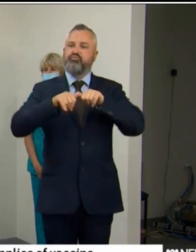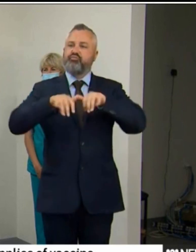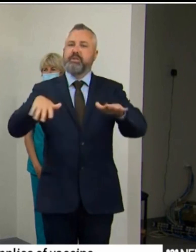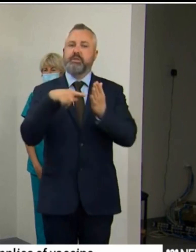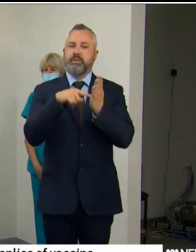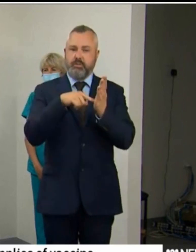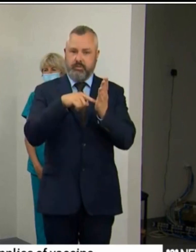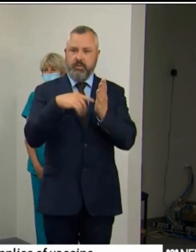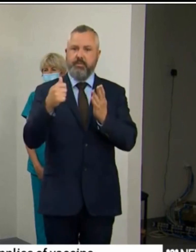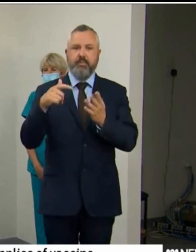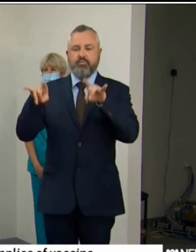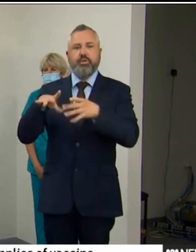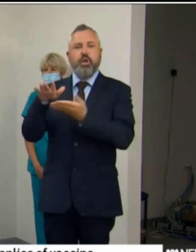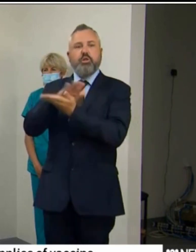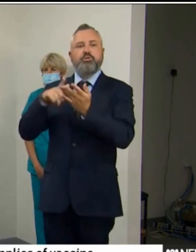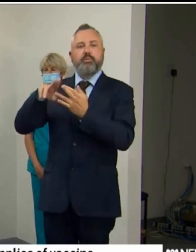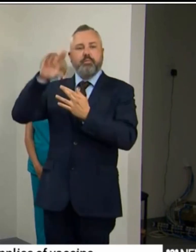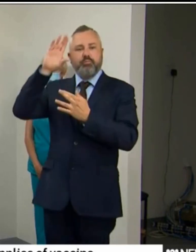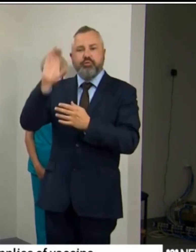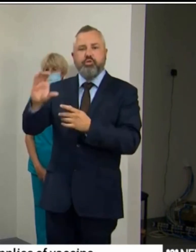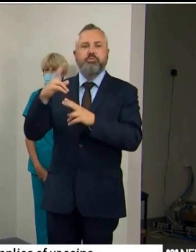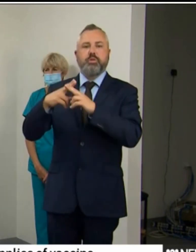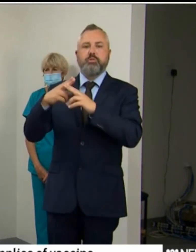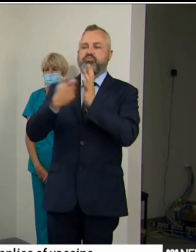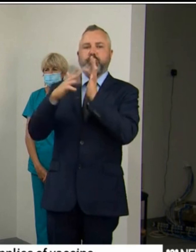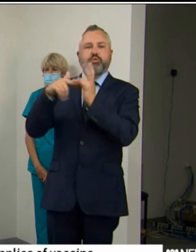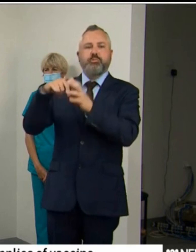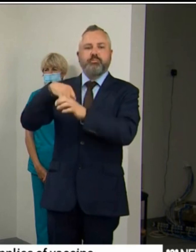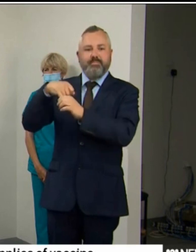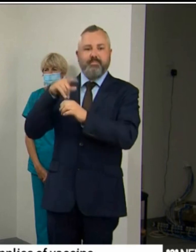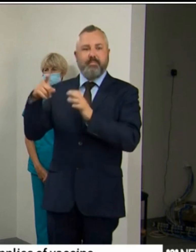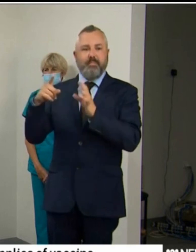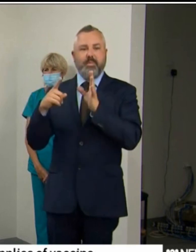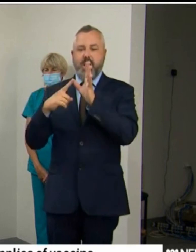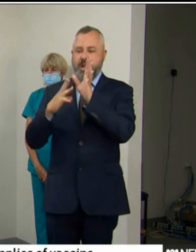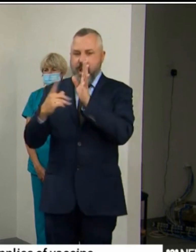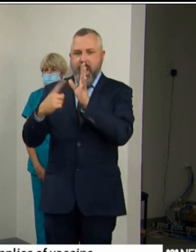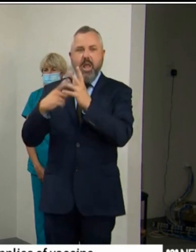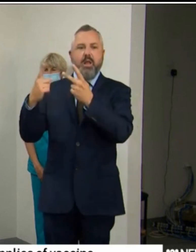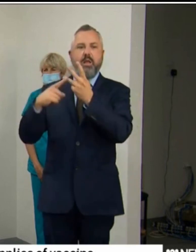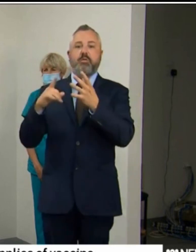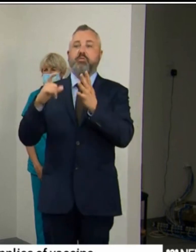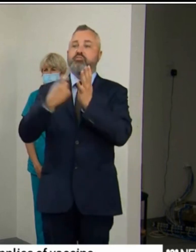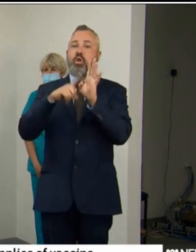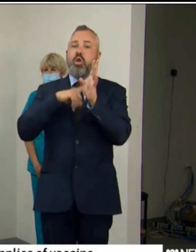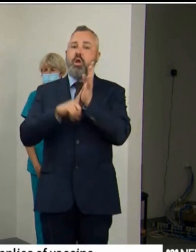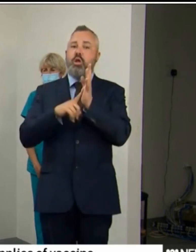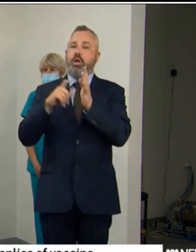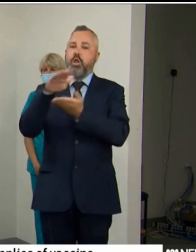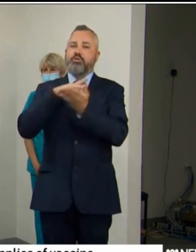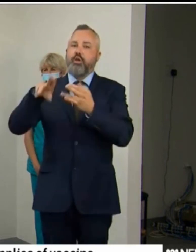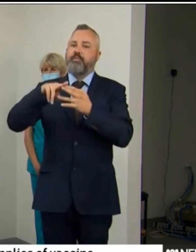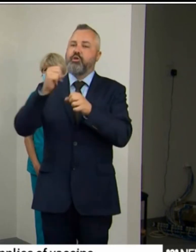Medicine, the AMA, the Royal Australian College of General Practice, all of whom have supported it, and